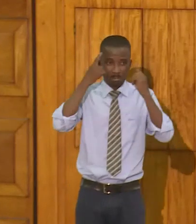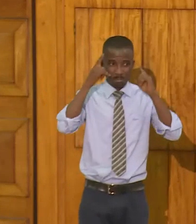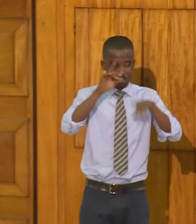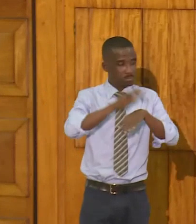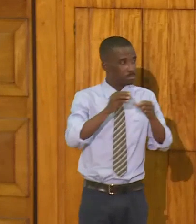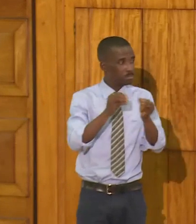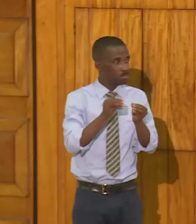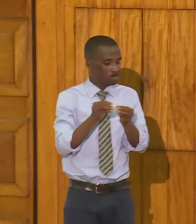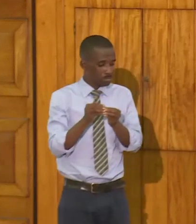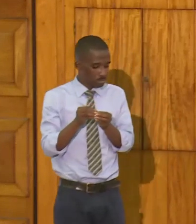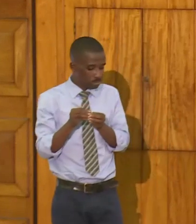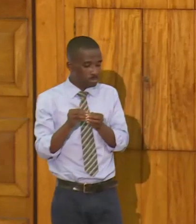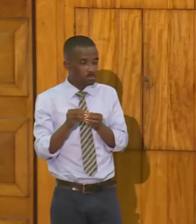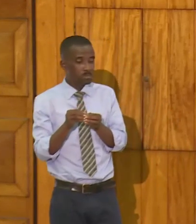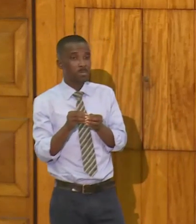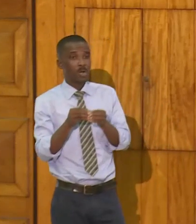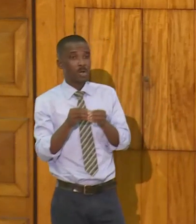being done, and we are hoping that